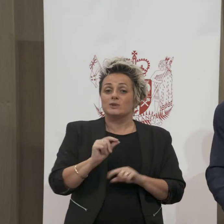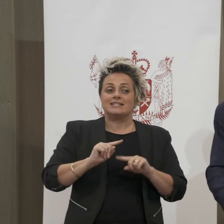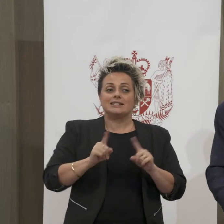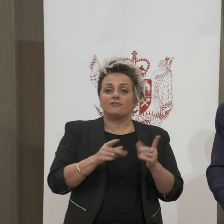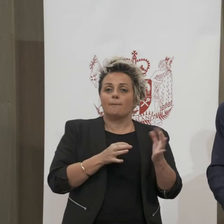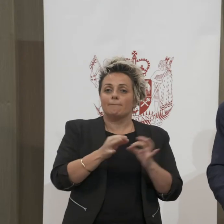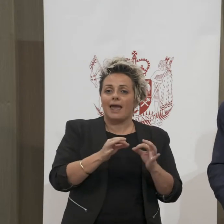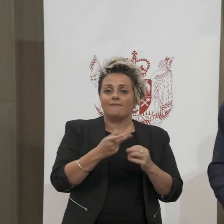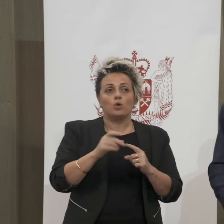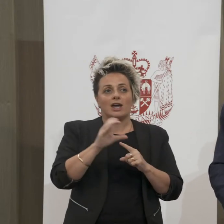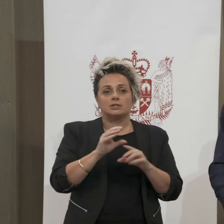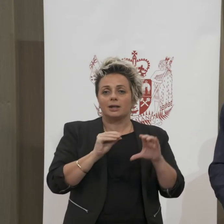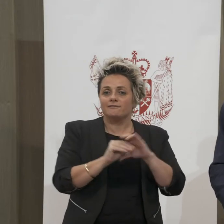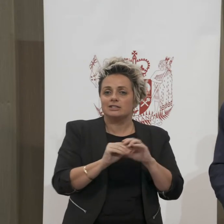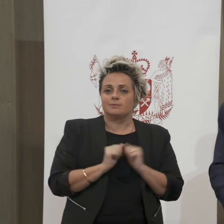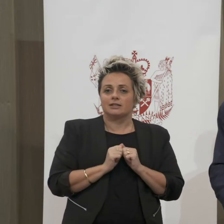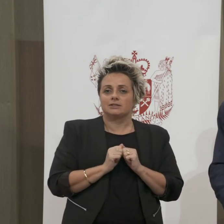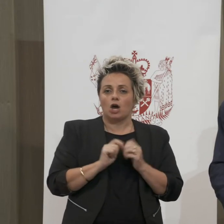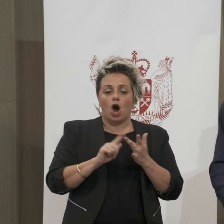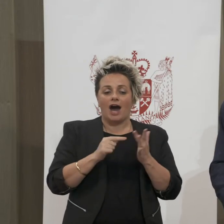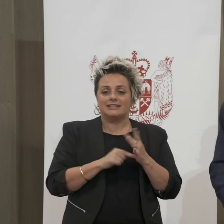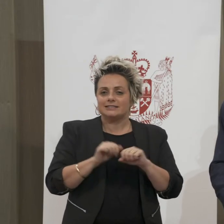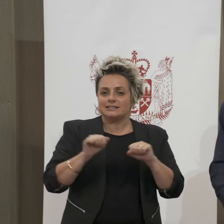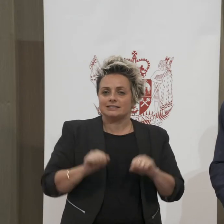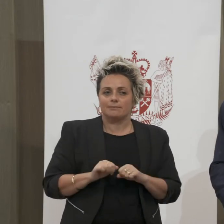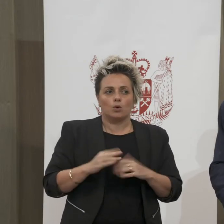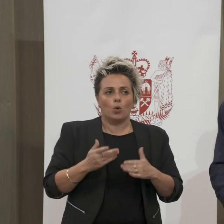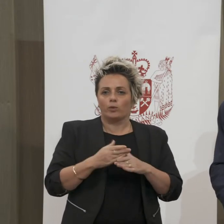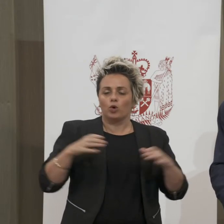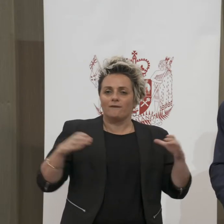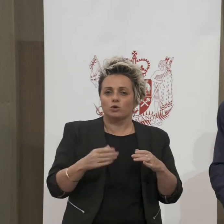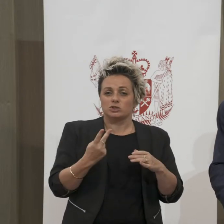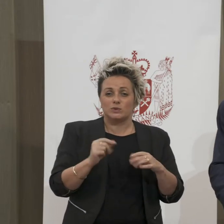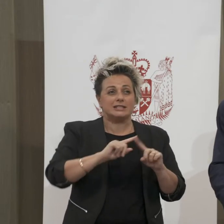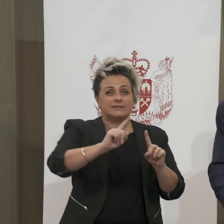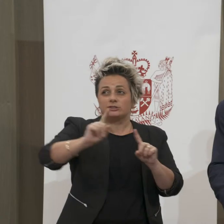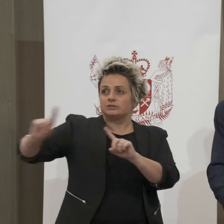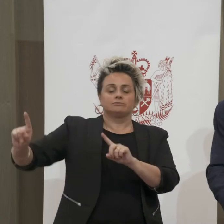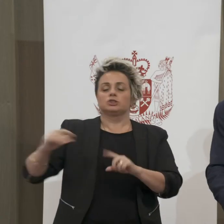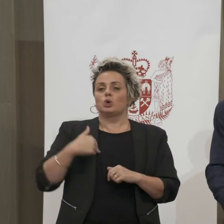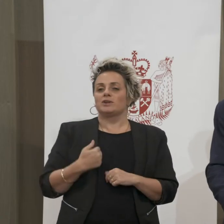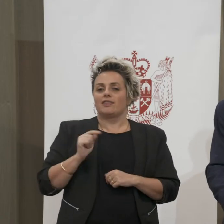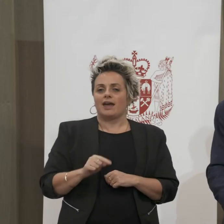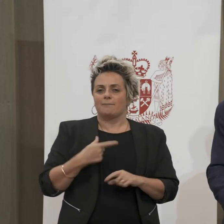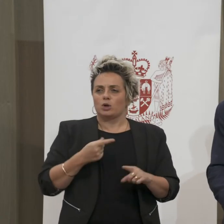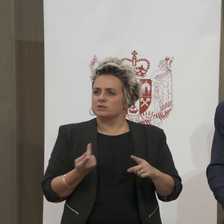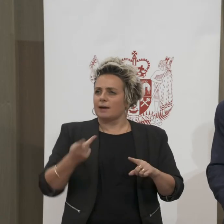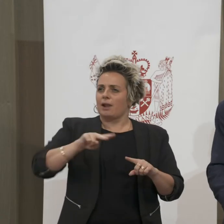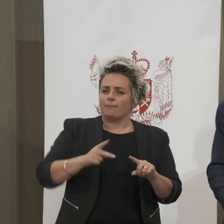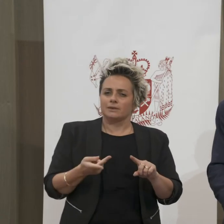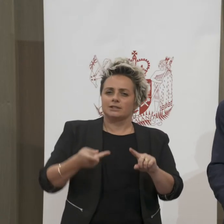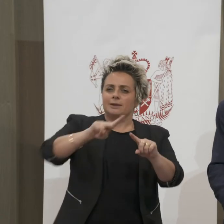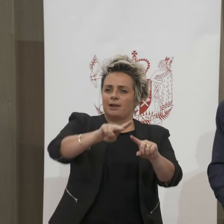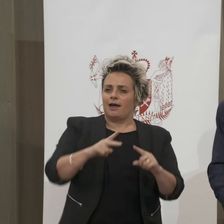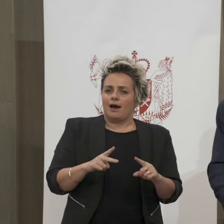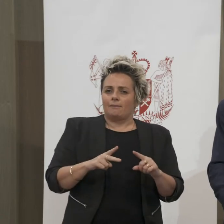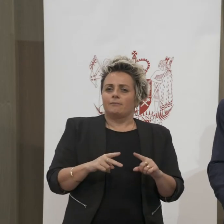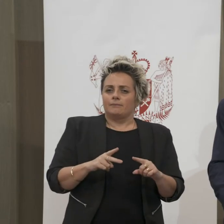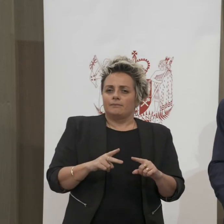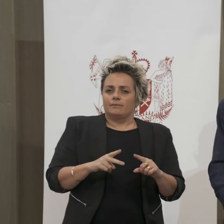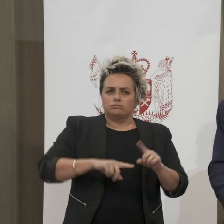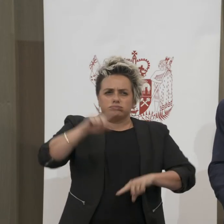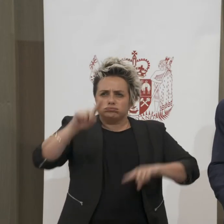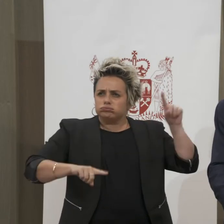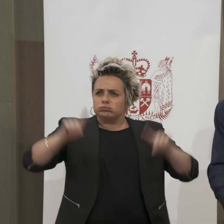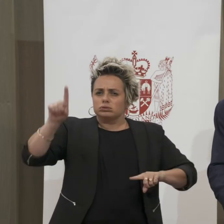capital investment, for IT systems, or for our workforce. It leads to duplication, variability,